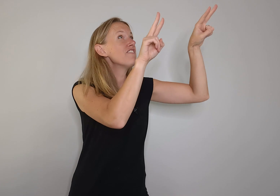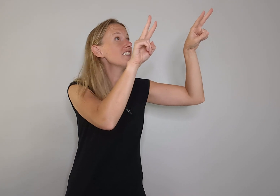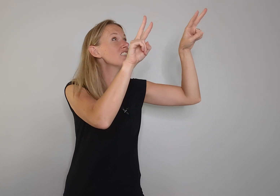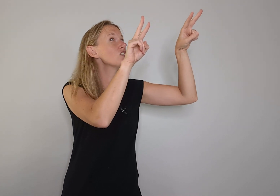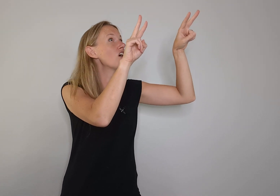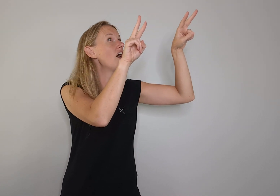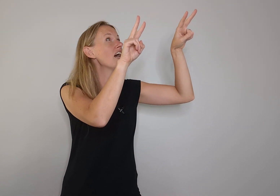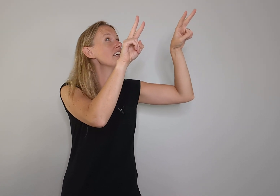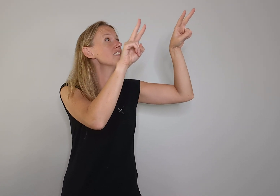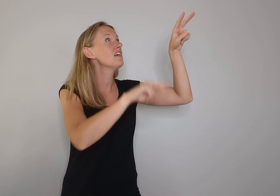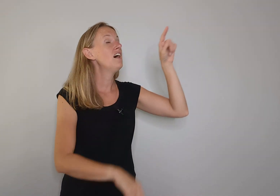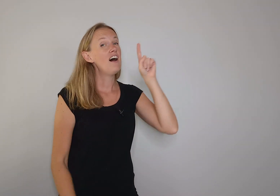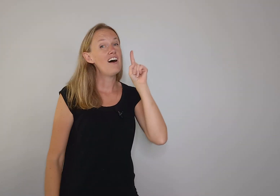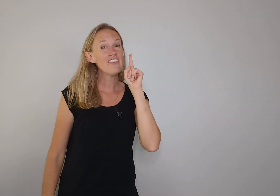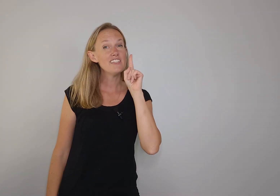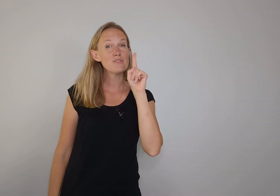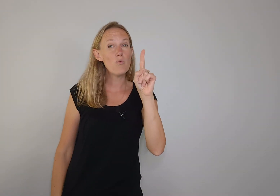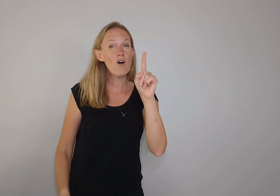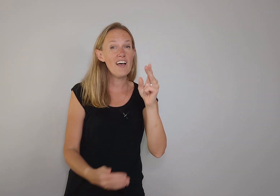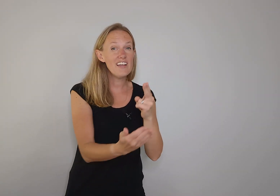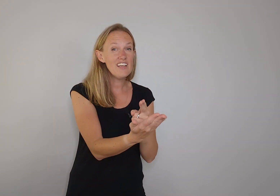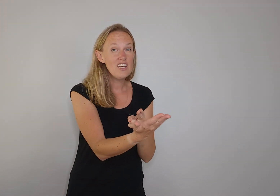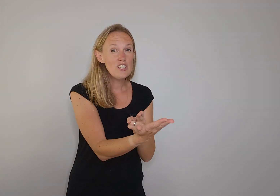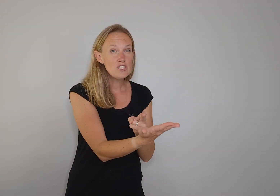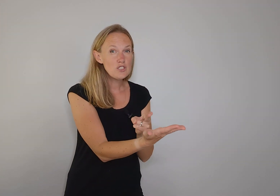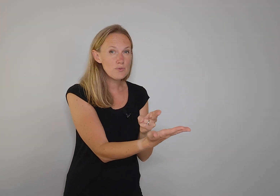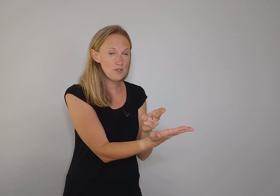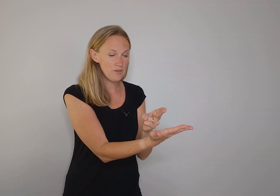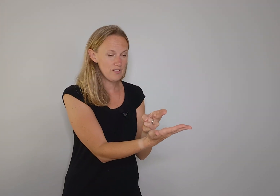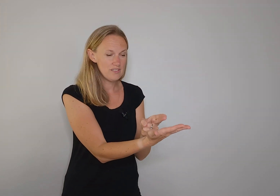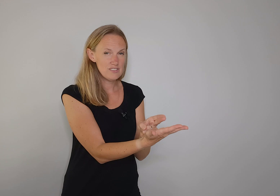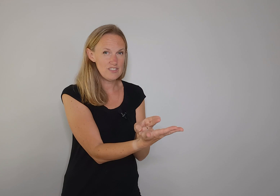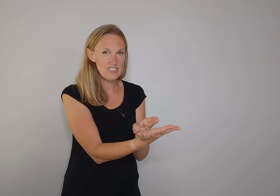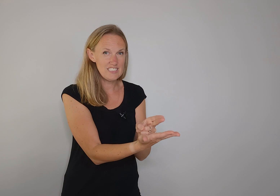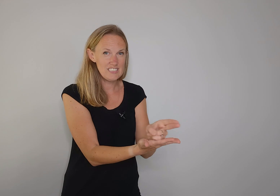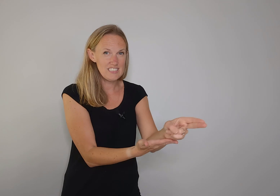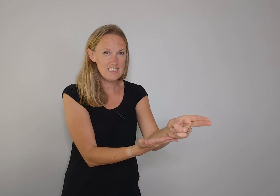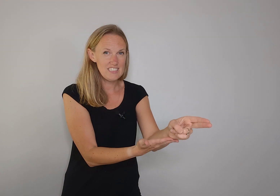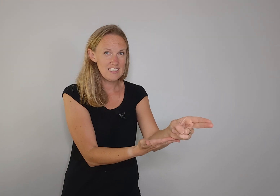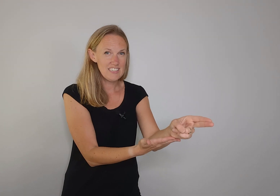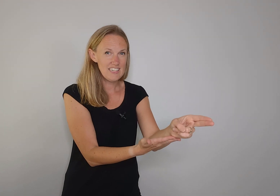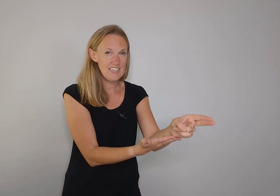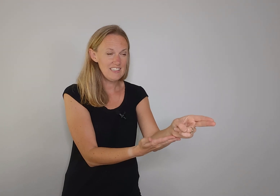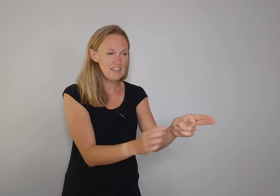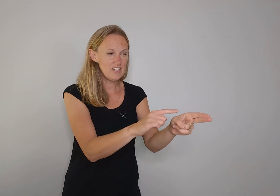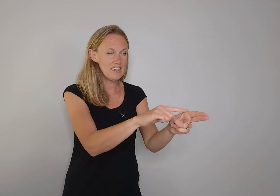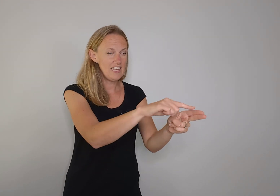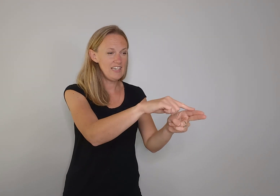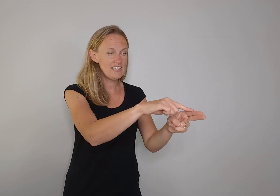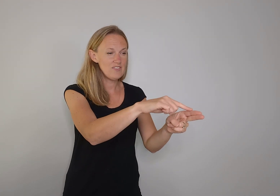Fix your eyes on this one truth. So you have your index